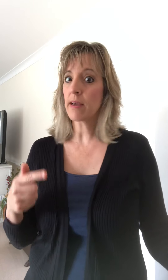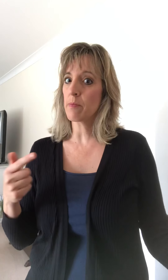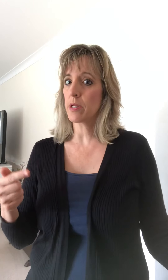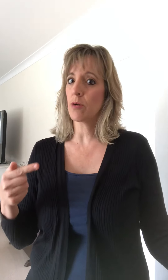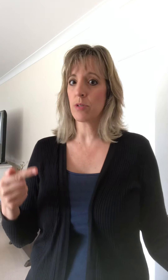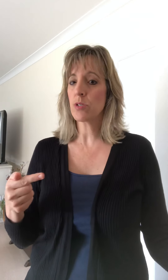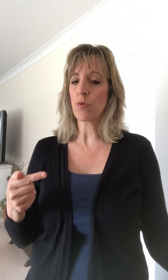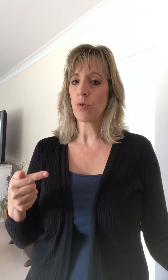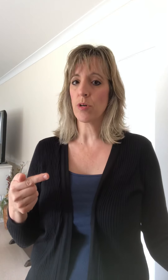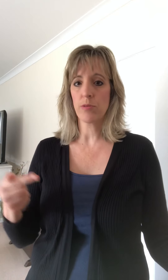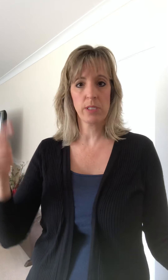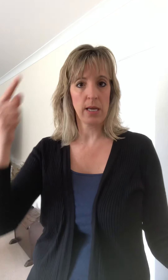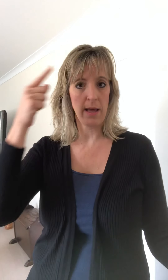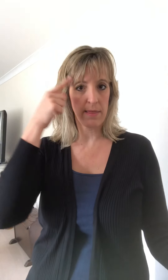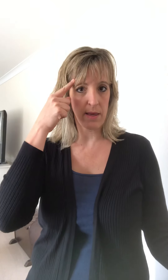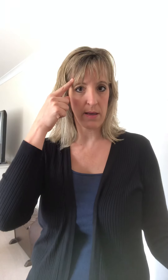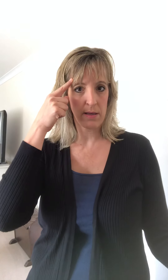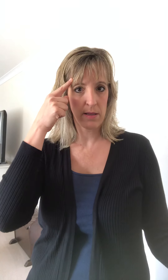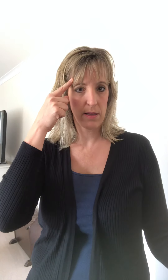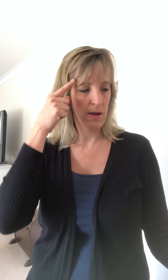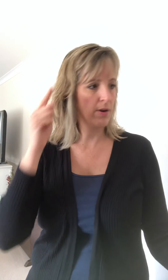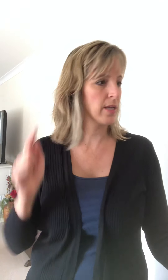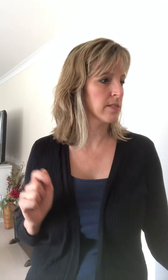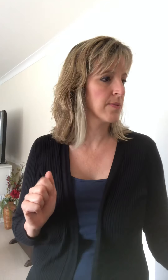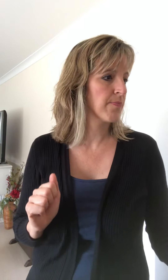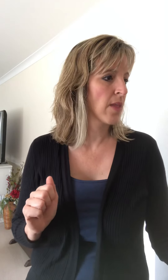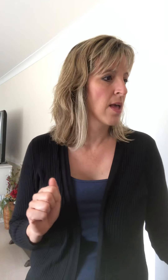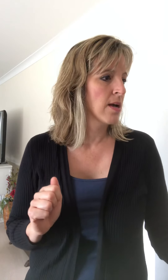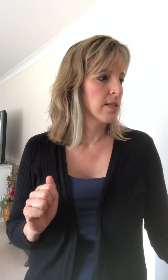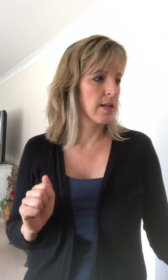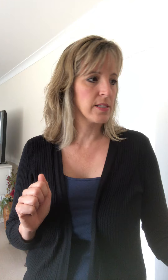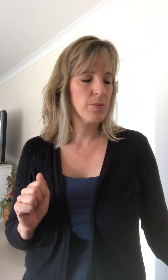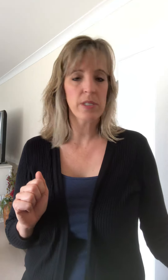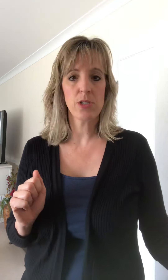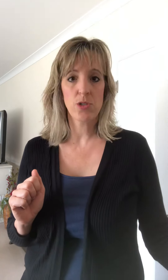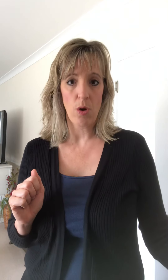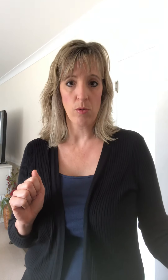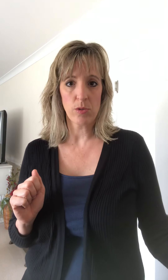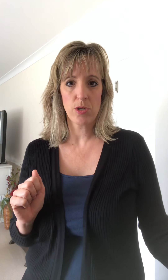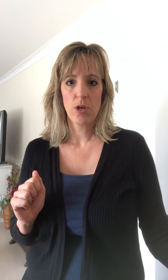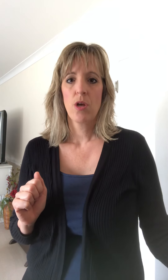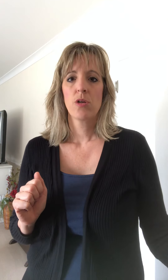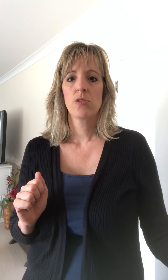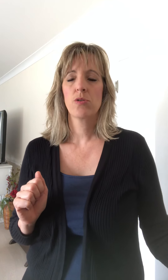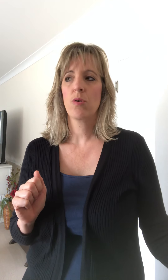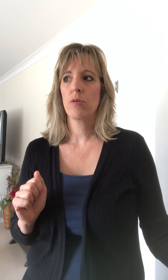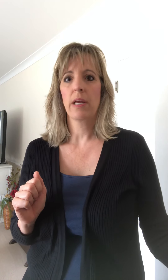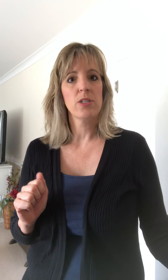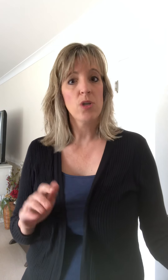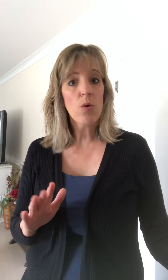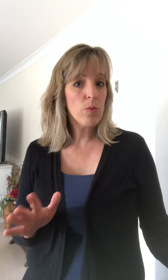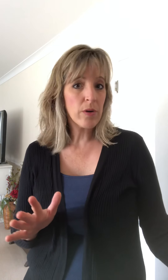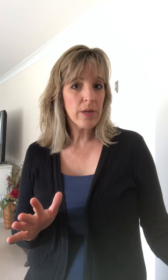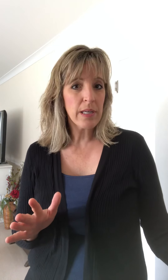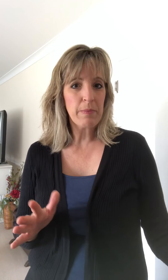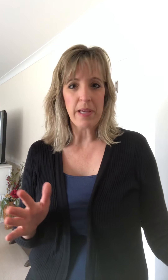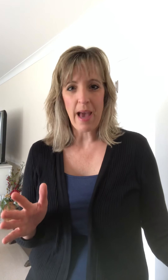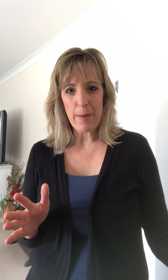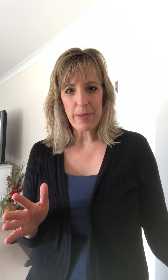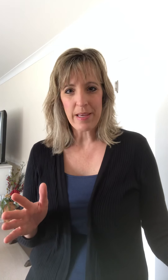I'm going to go to the store, you would say, I think, all right? The next one is don't. So like, don't worry, be happy,